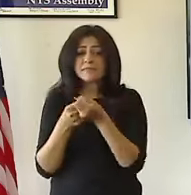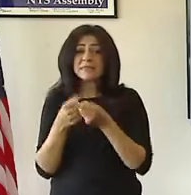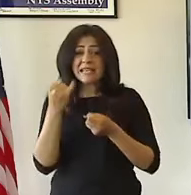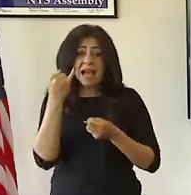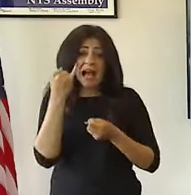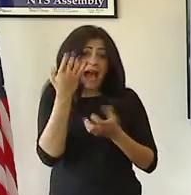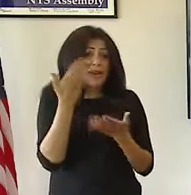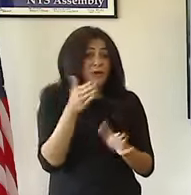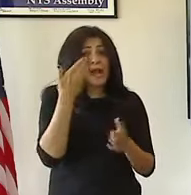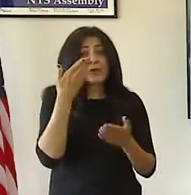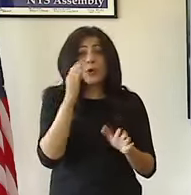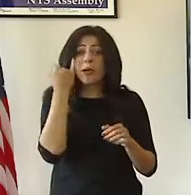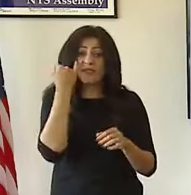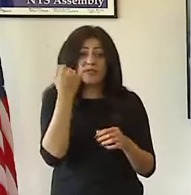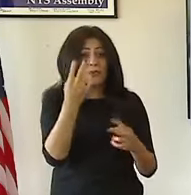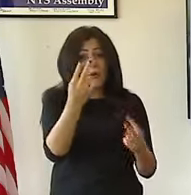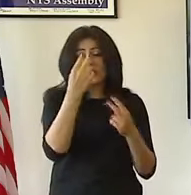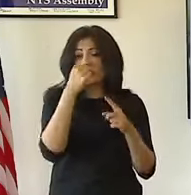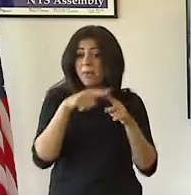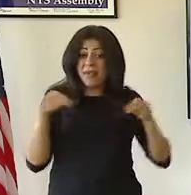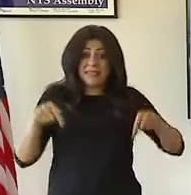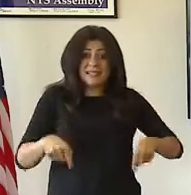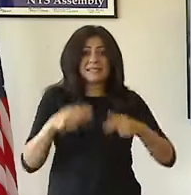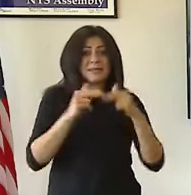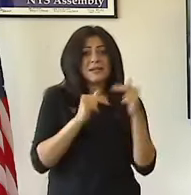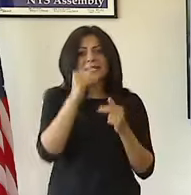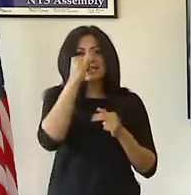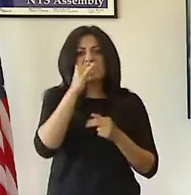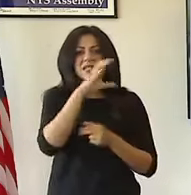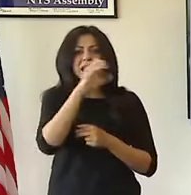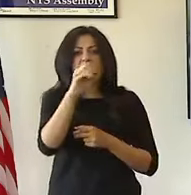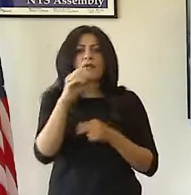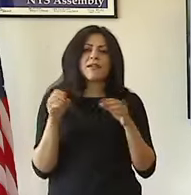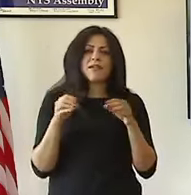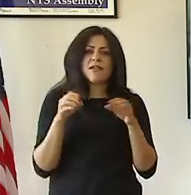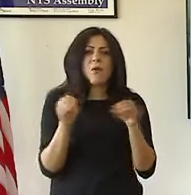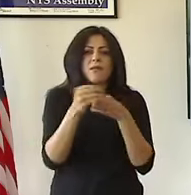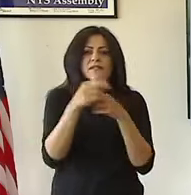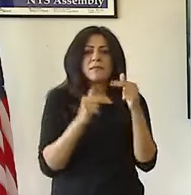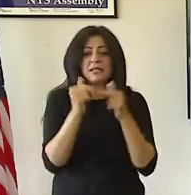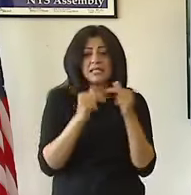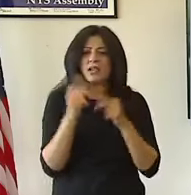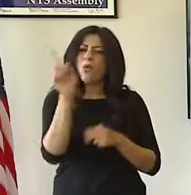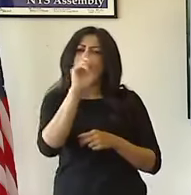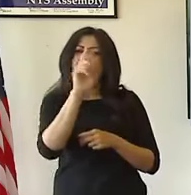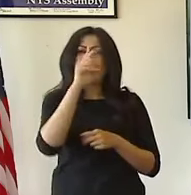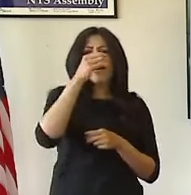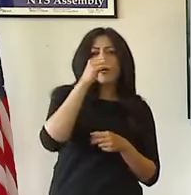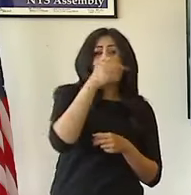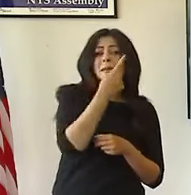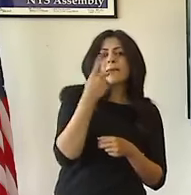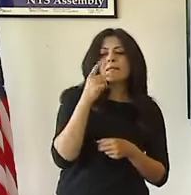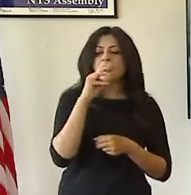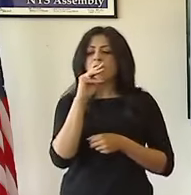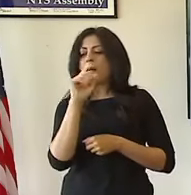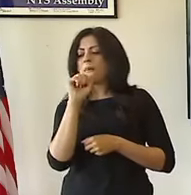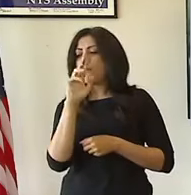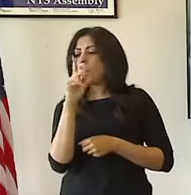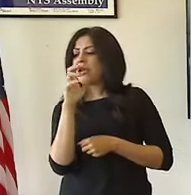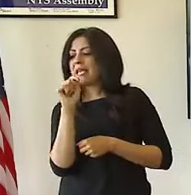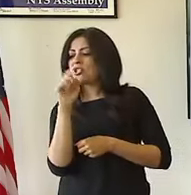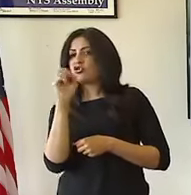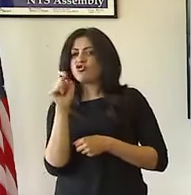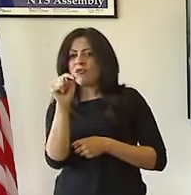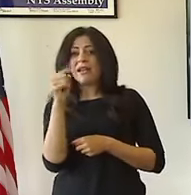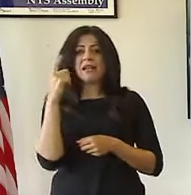minute, this very building, the Dutchess County office building, is on Market Street in Poughkeepsie. Market Street in Poughkeepsie, where the Dutchess County